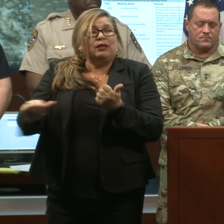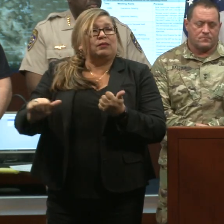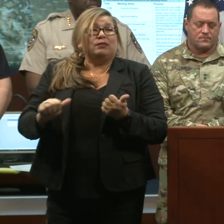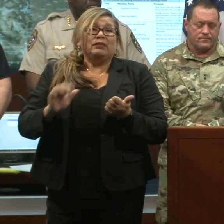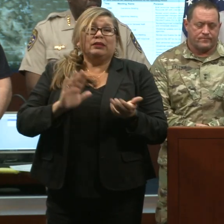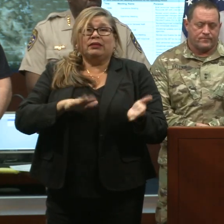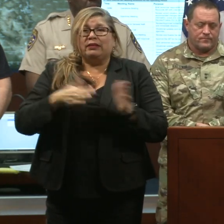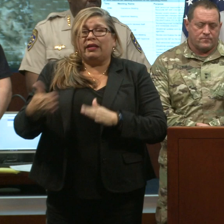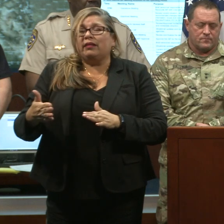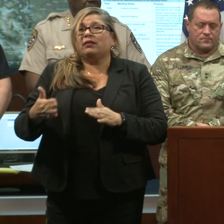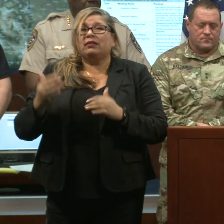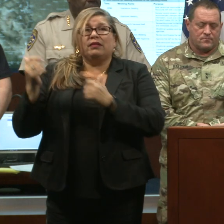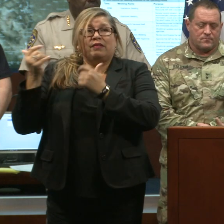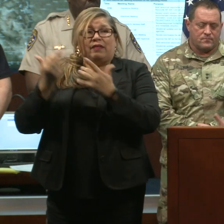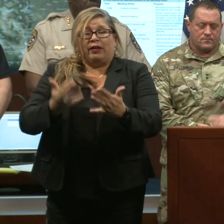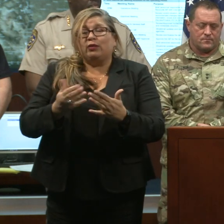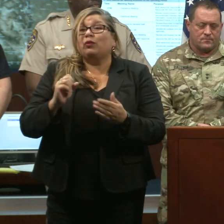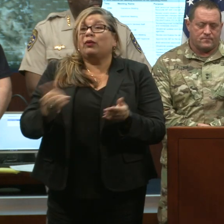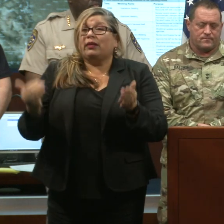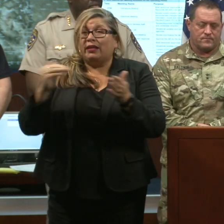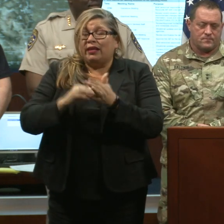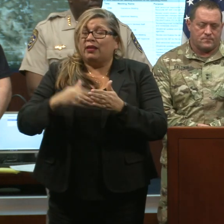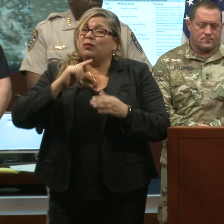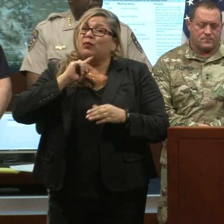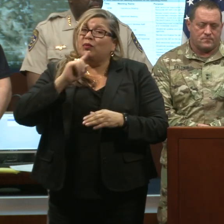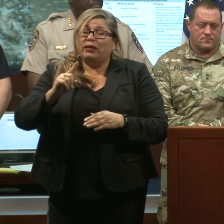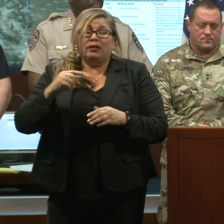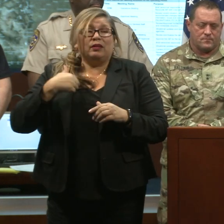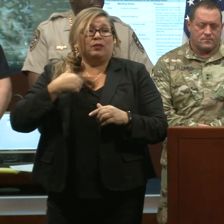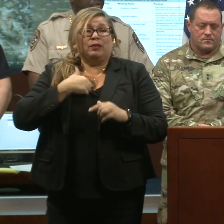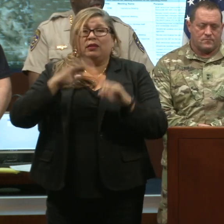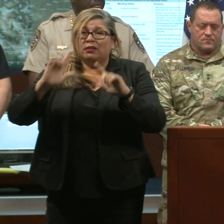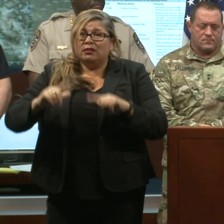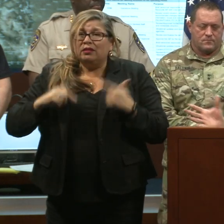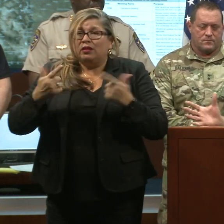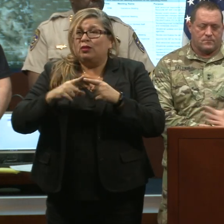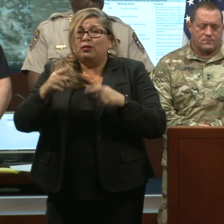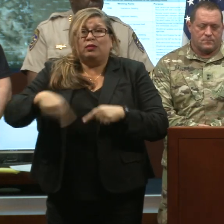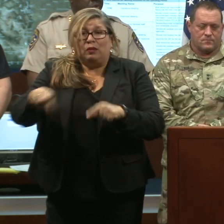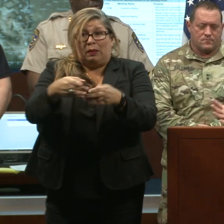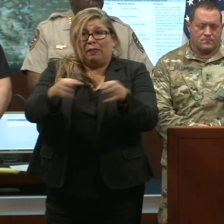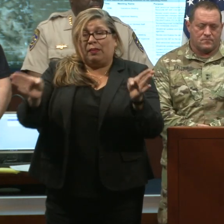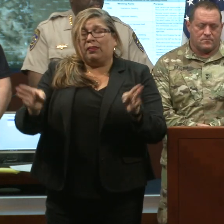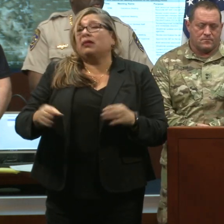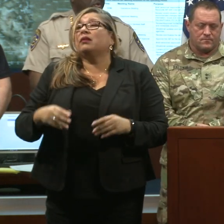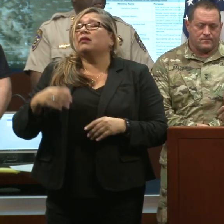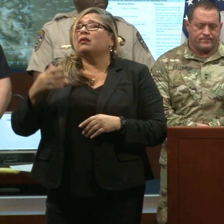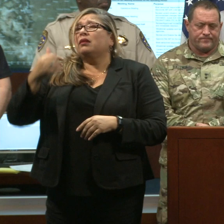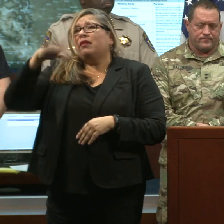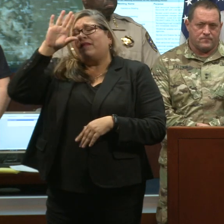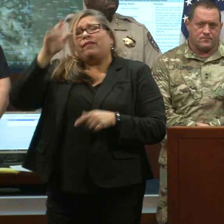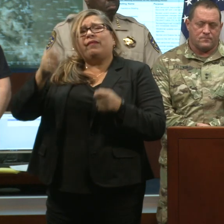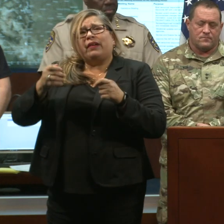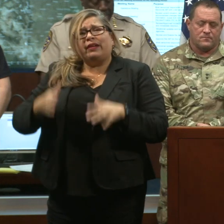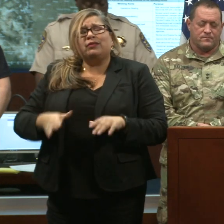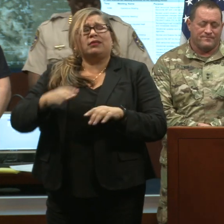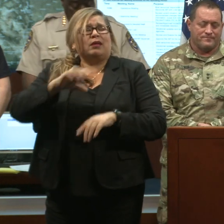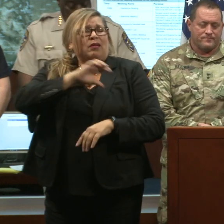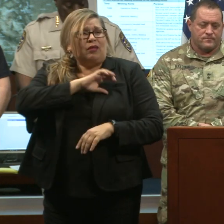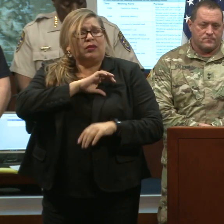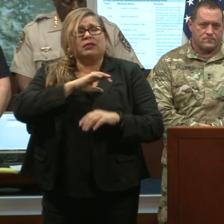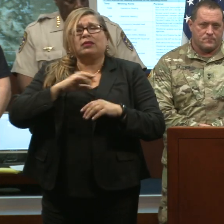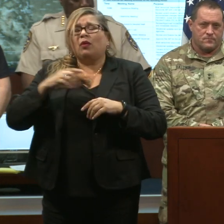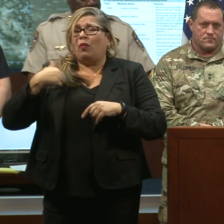deadly wildland fires. And so again, we really put this back to the public. Fire agencies, law enforcement, public safety, everyone